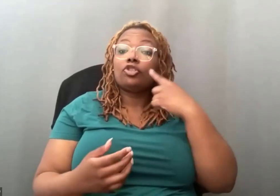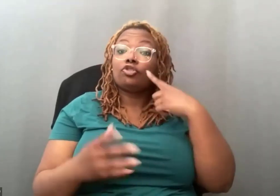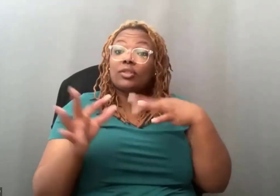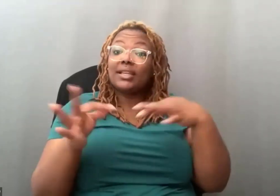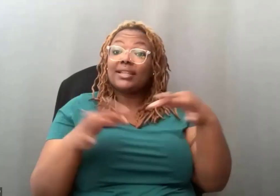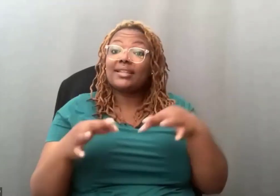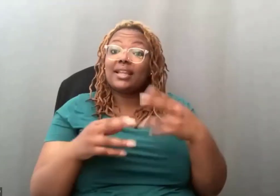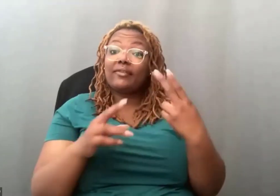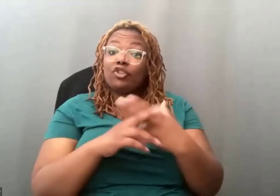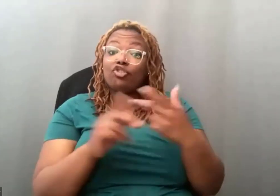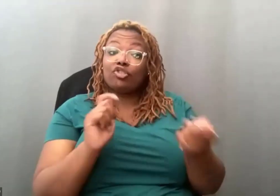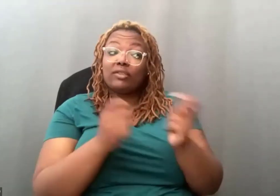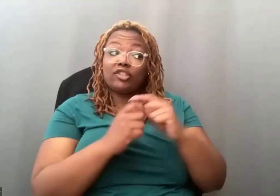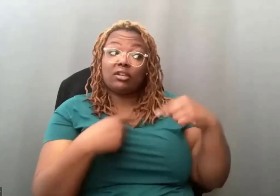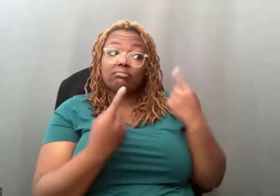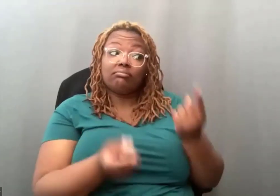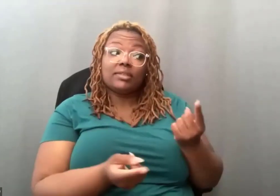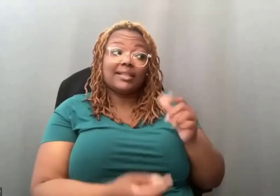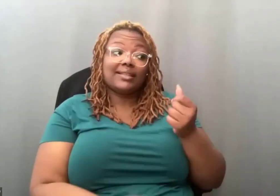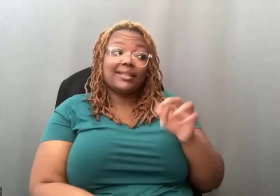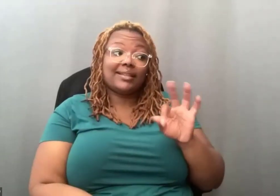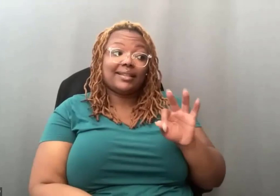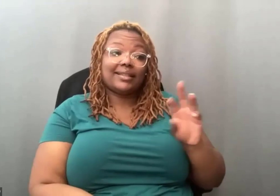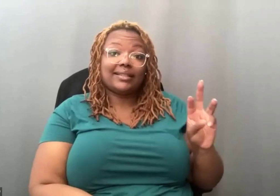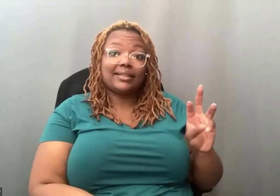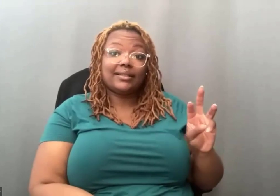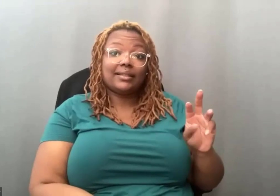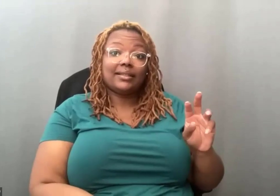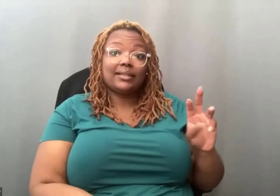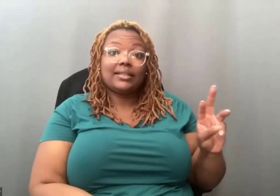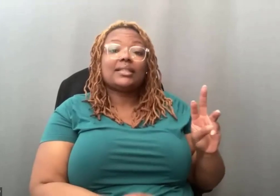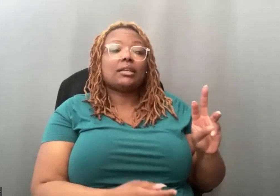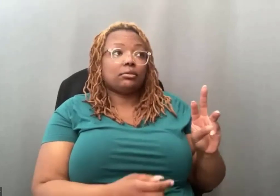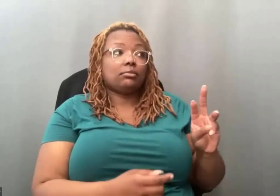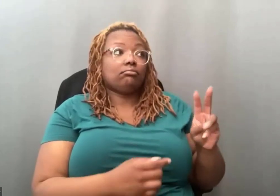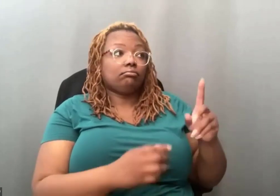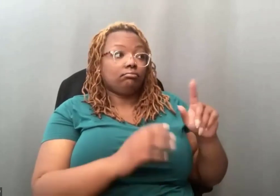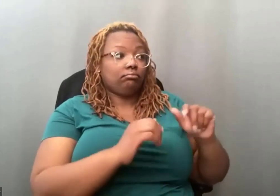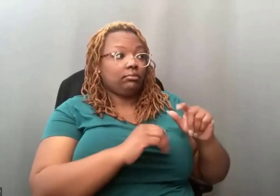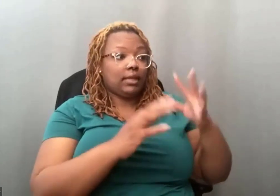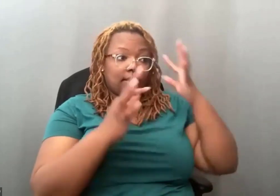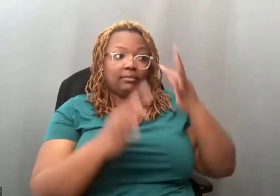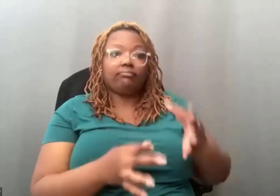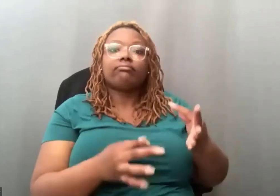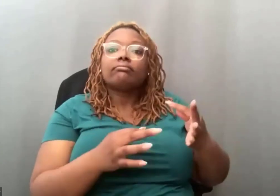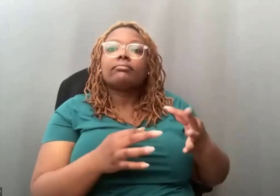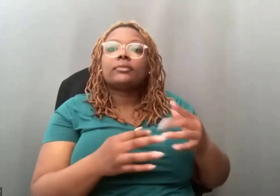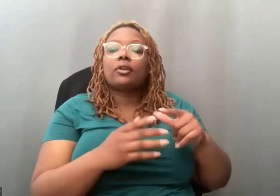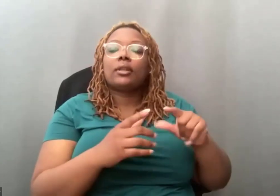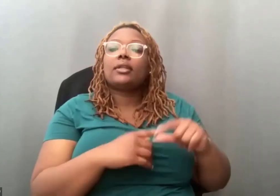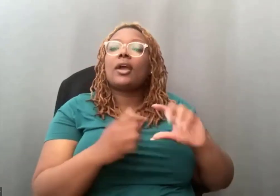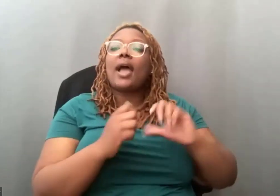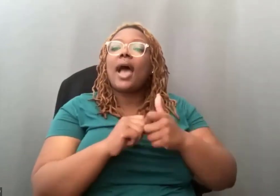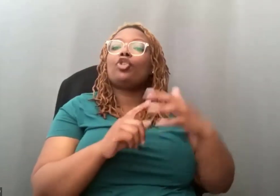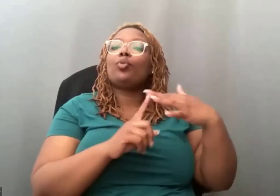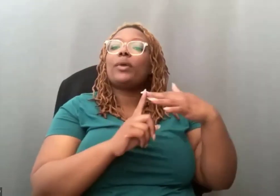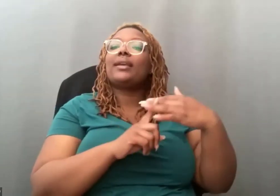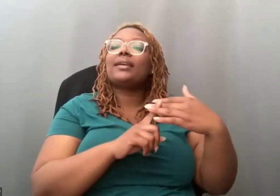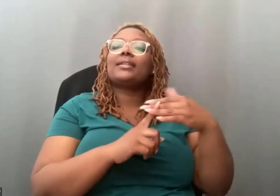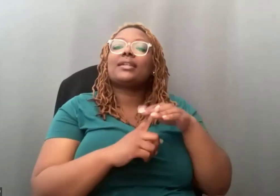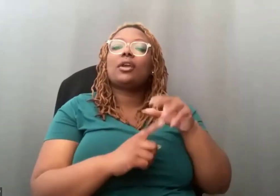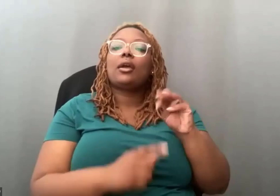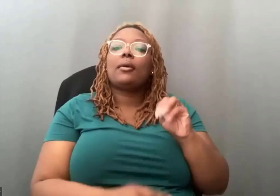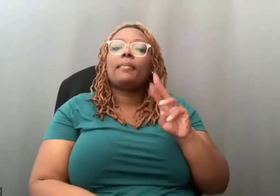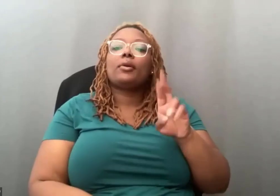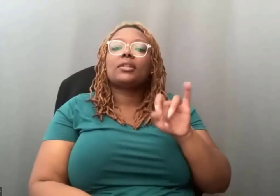and use has changed much since the 1996 New London discussion on the term? How do we contextualize multimodality in regard